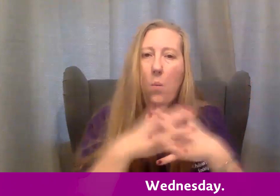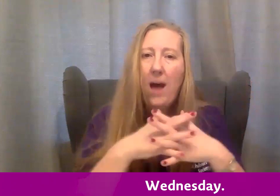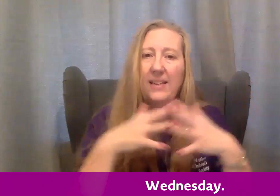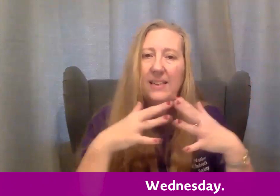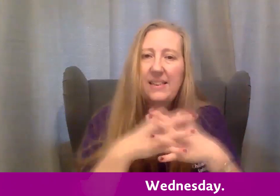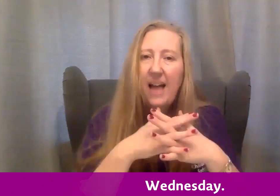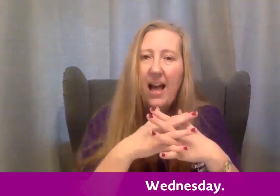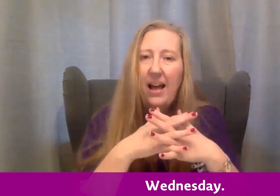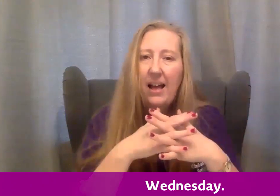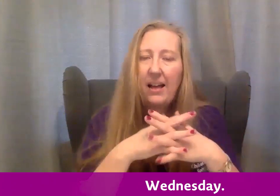wednesday